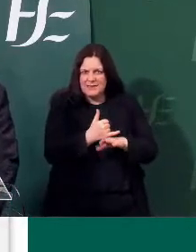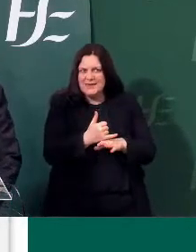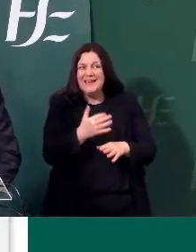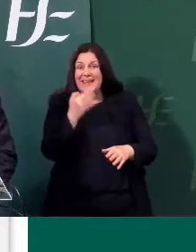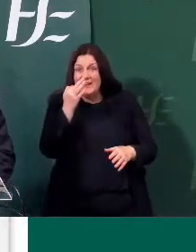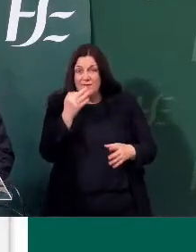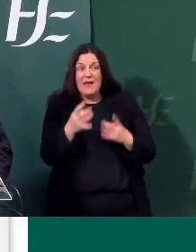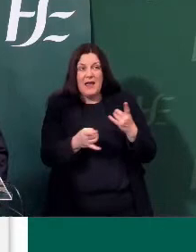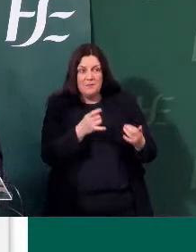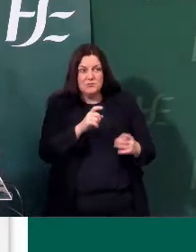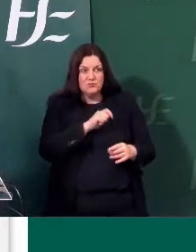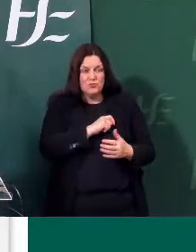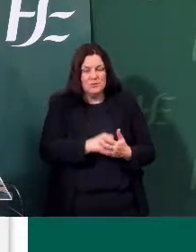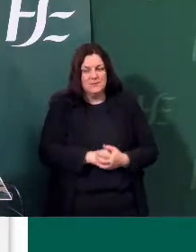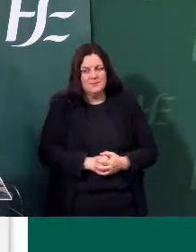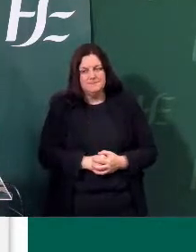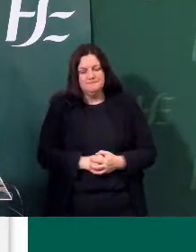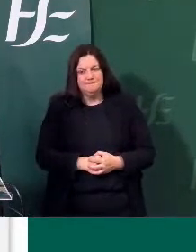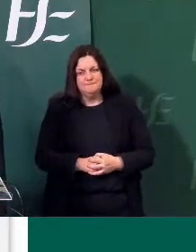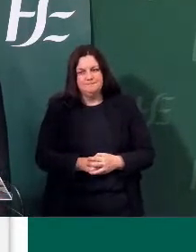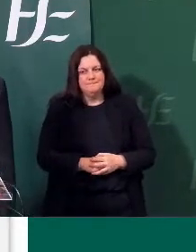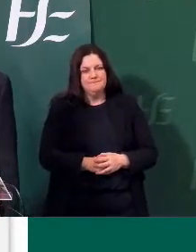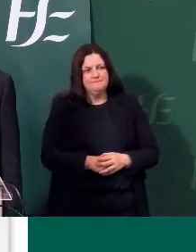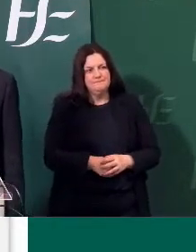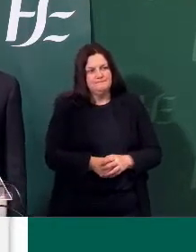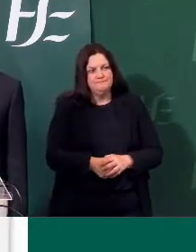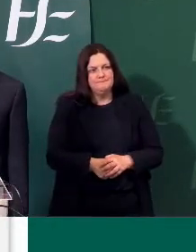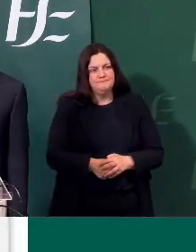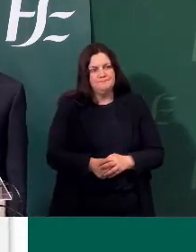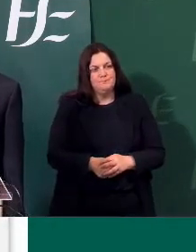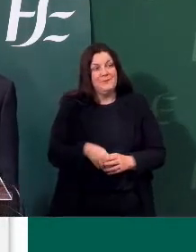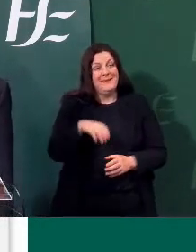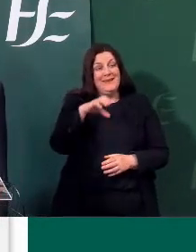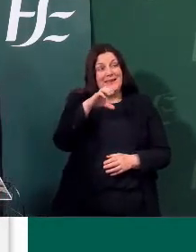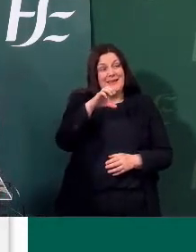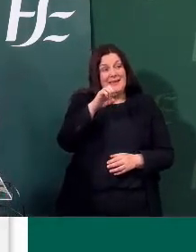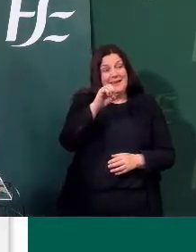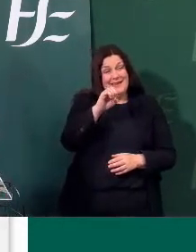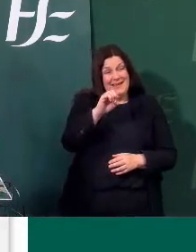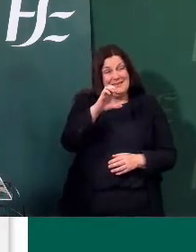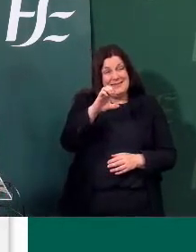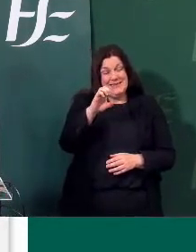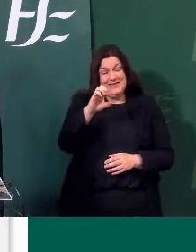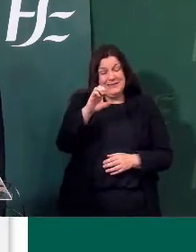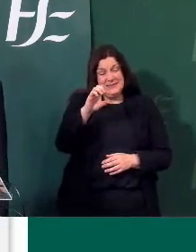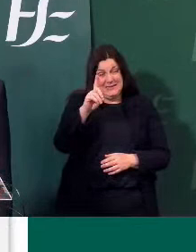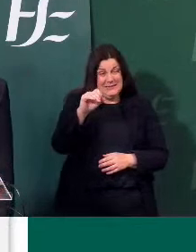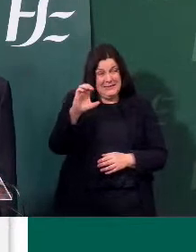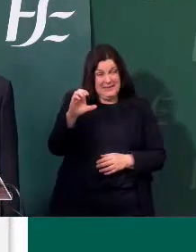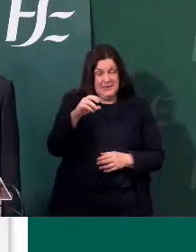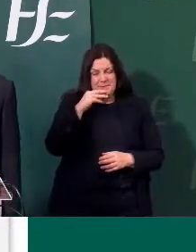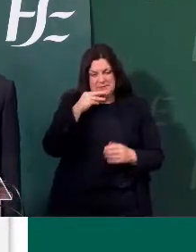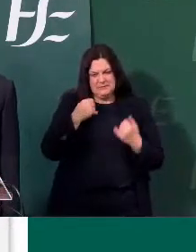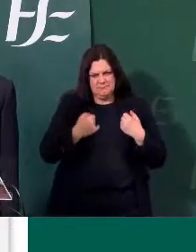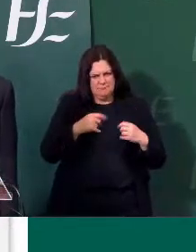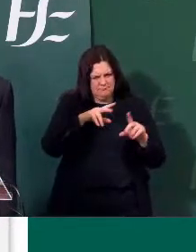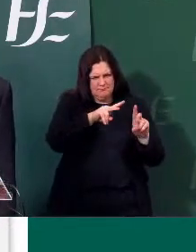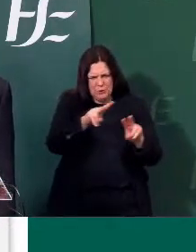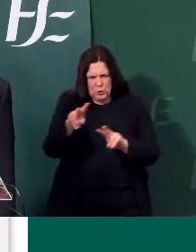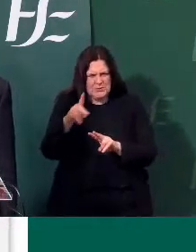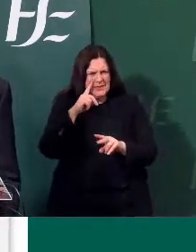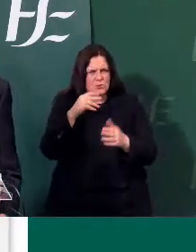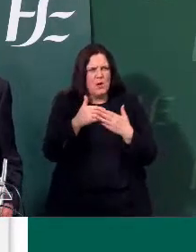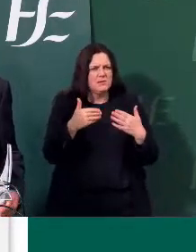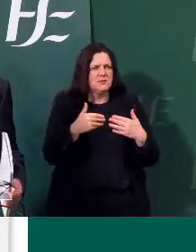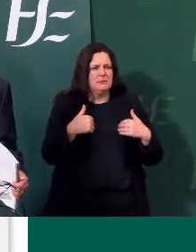the ECD assessment looks at those. What is a variant of concern? Something that's more transmissible, something that is resistant to